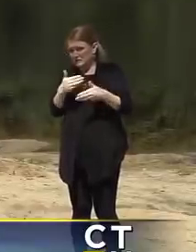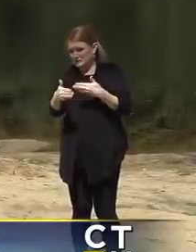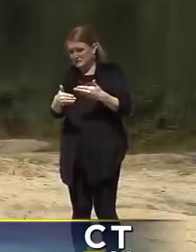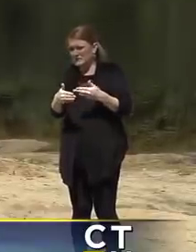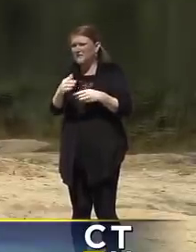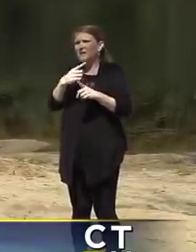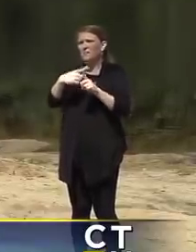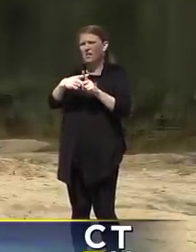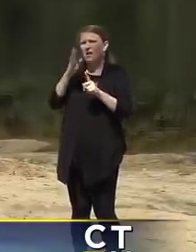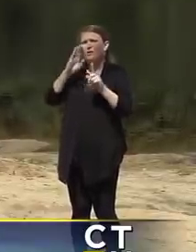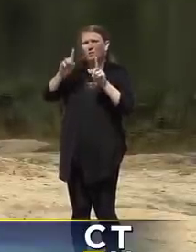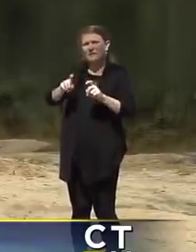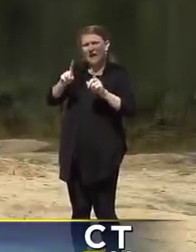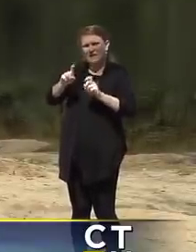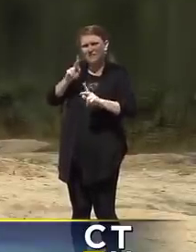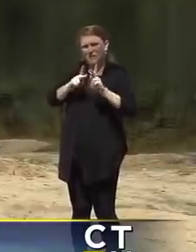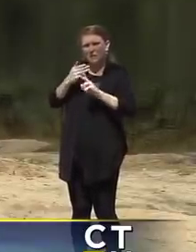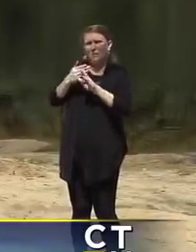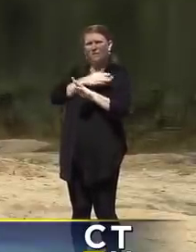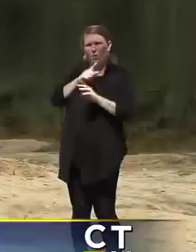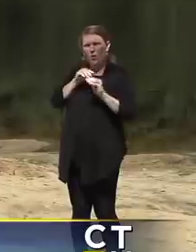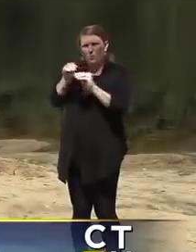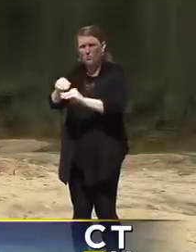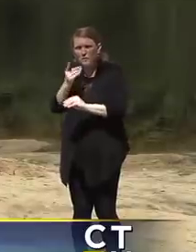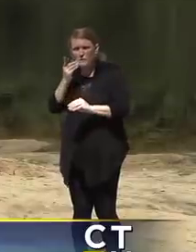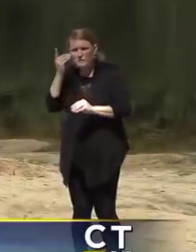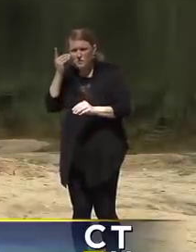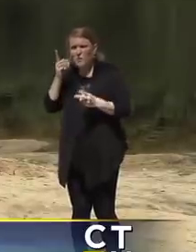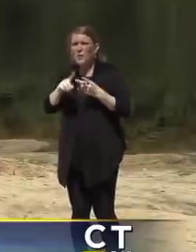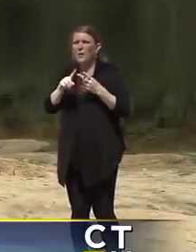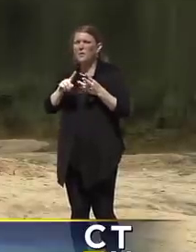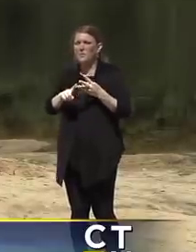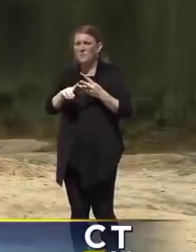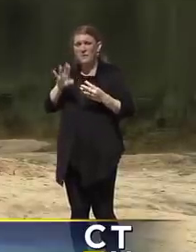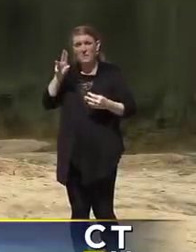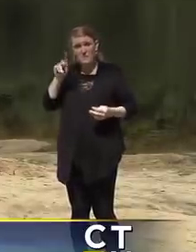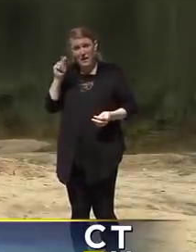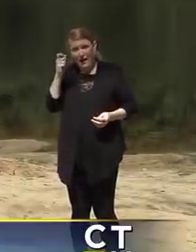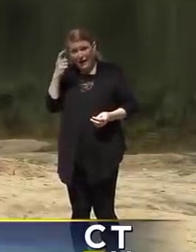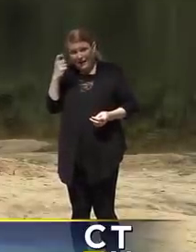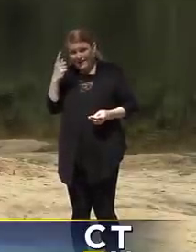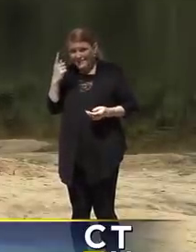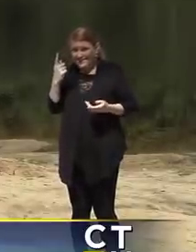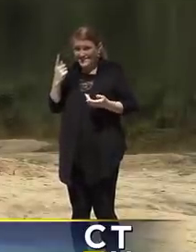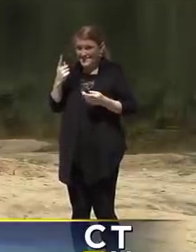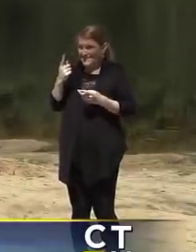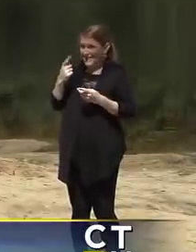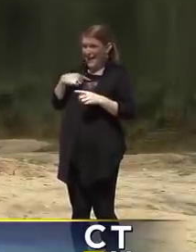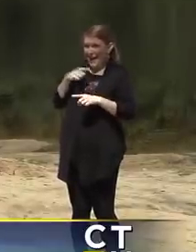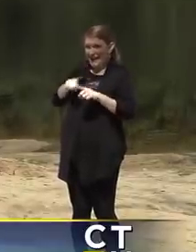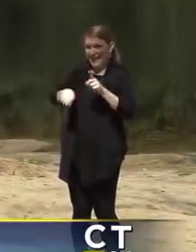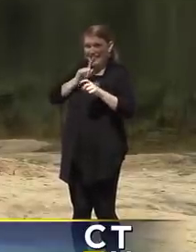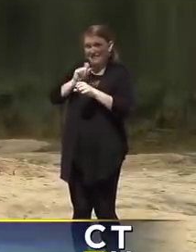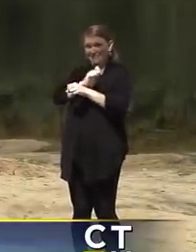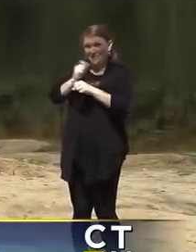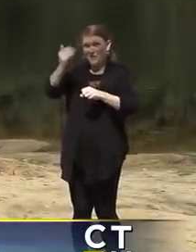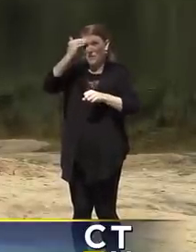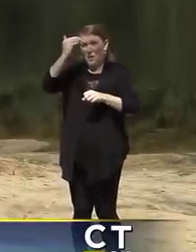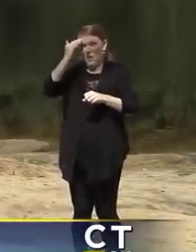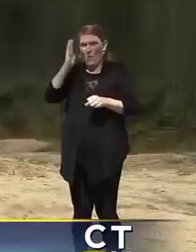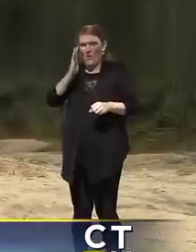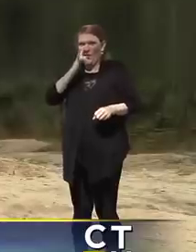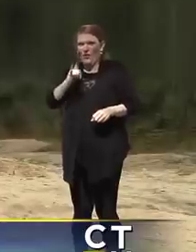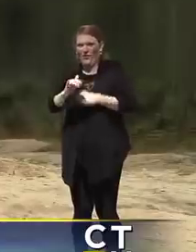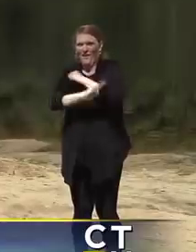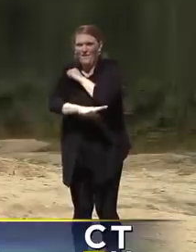go into the residential colleges. But I can't predict where COVID's going to be in August. I'm hopeful.